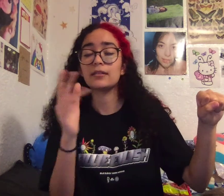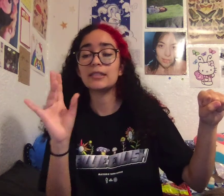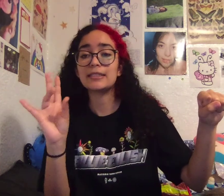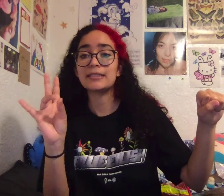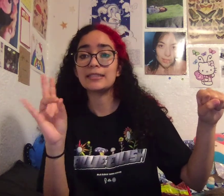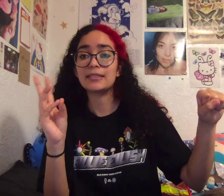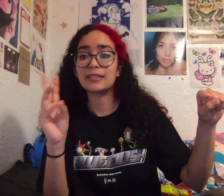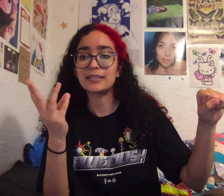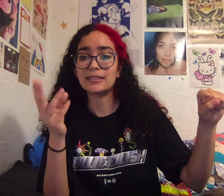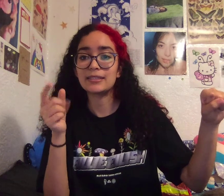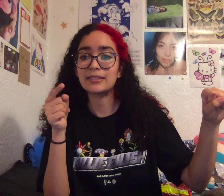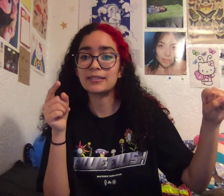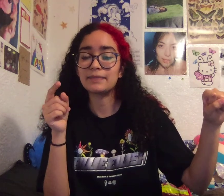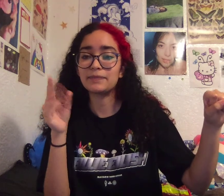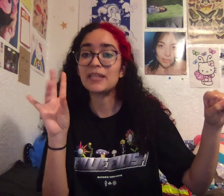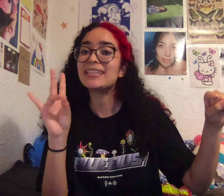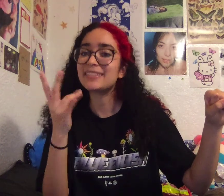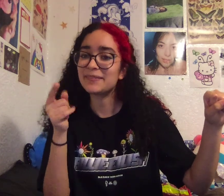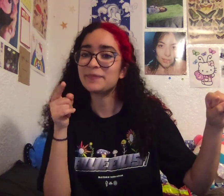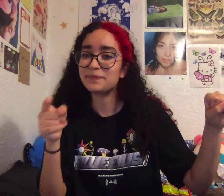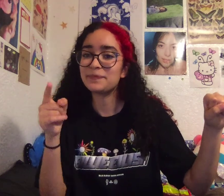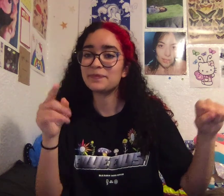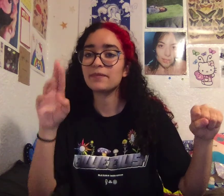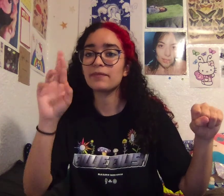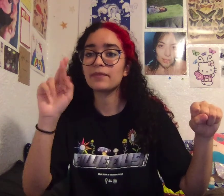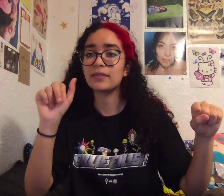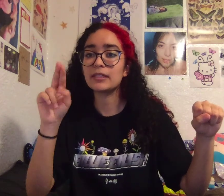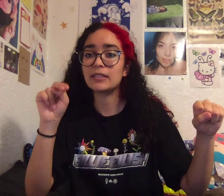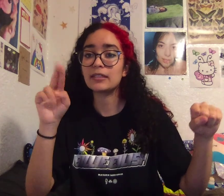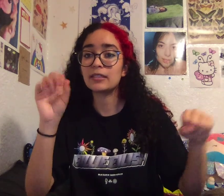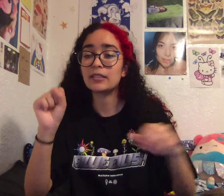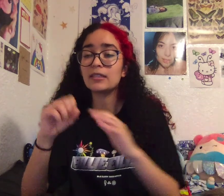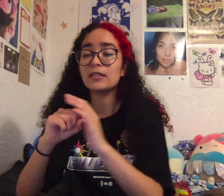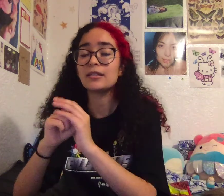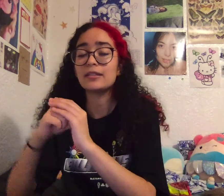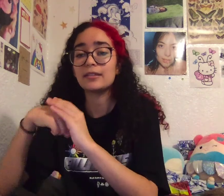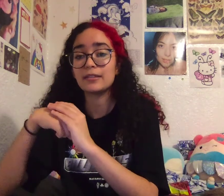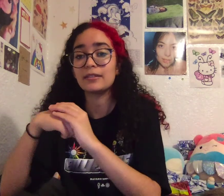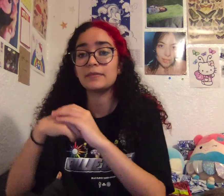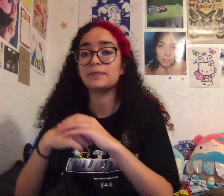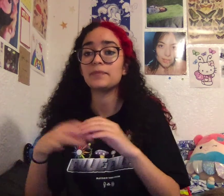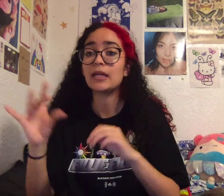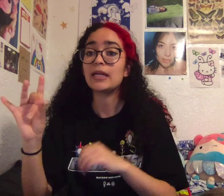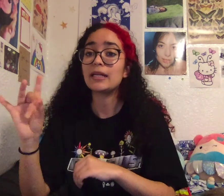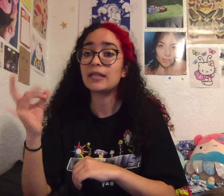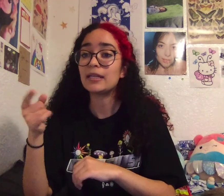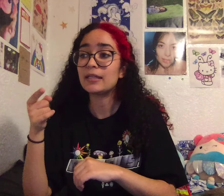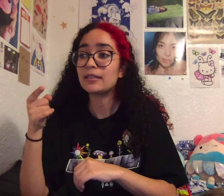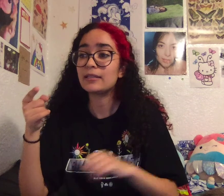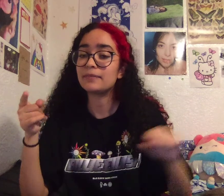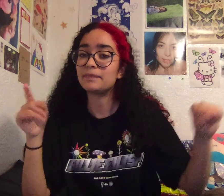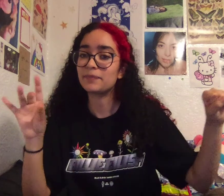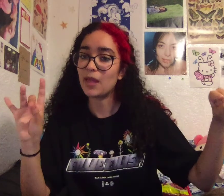And the 8th planet is Neptune. Neptune is the furthest primary planet from the